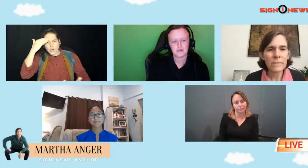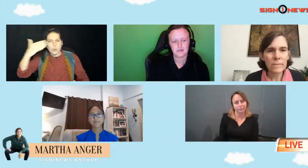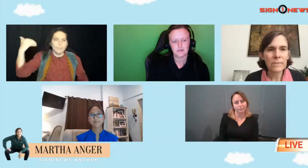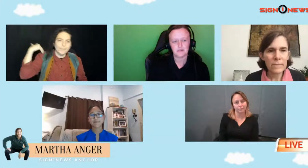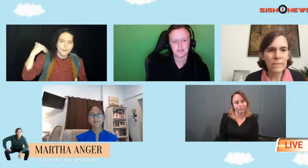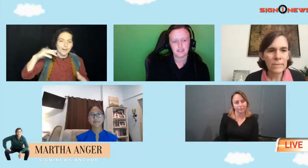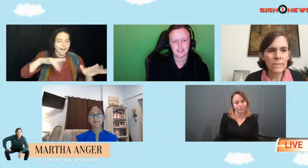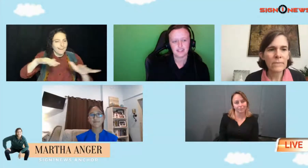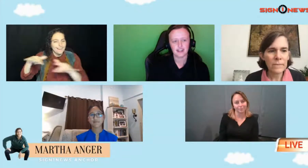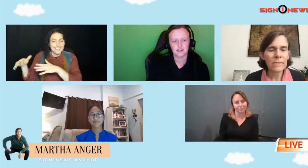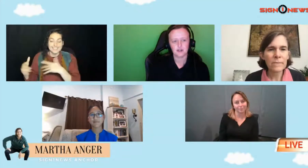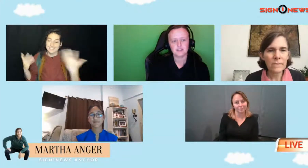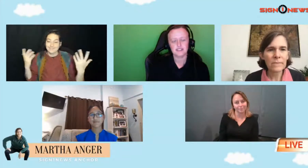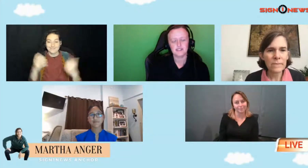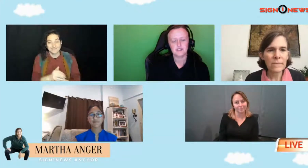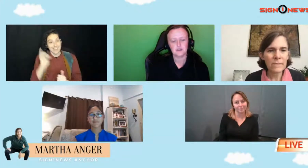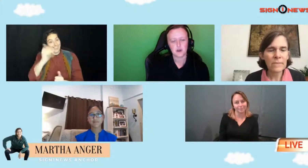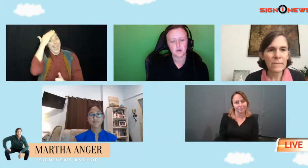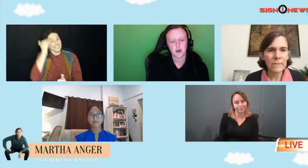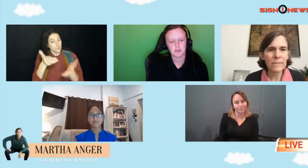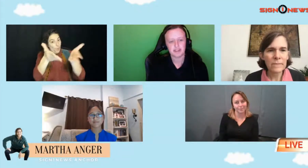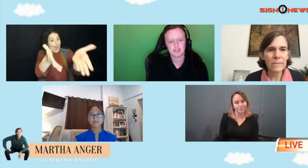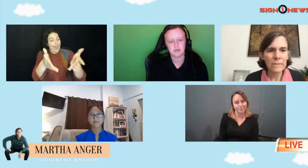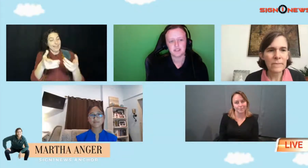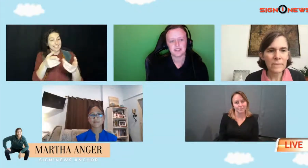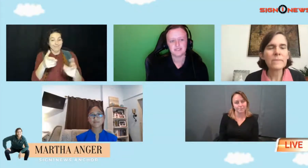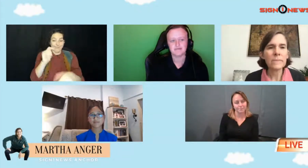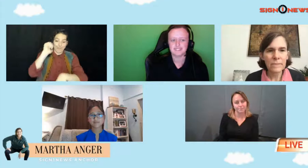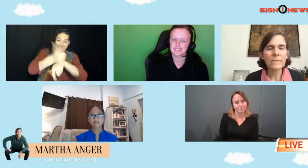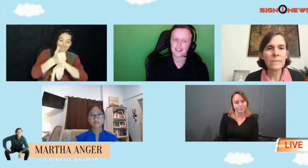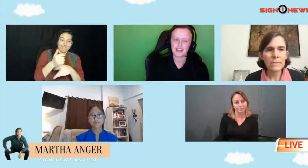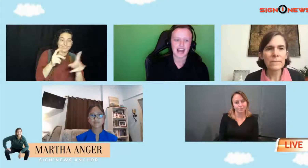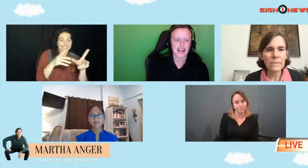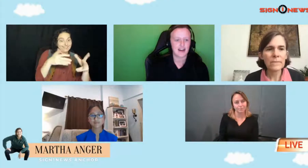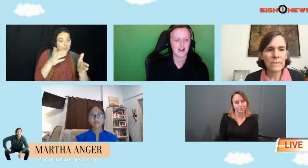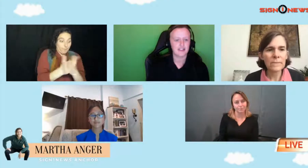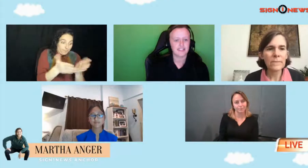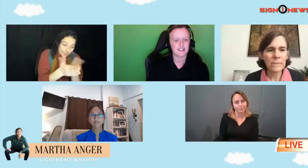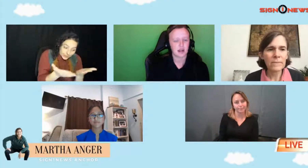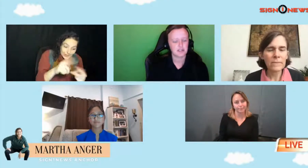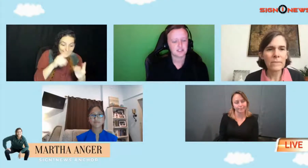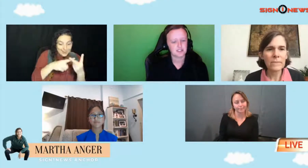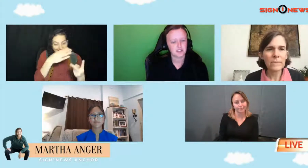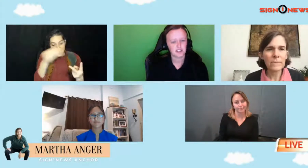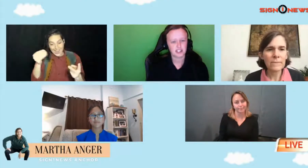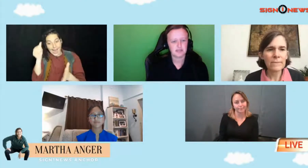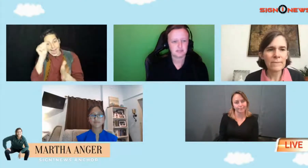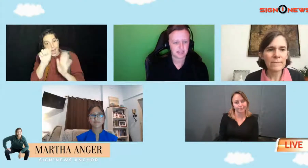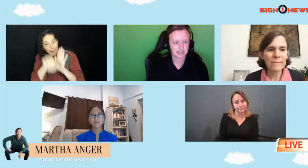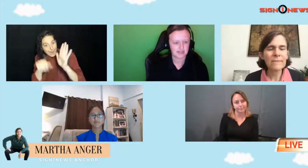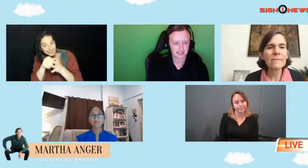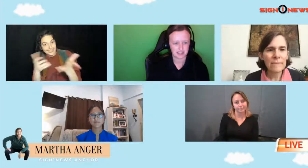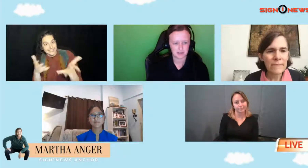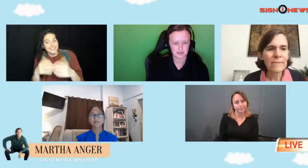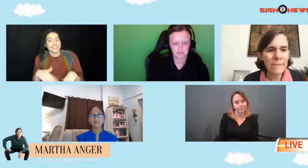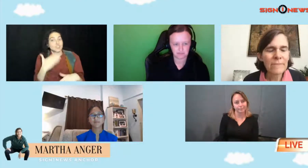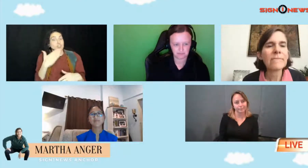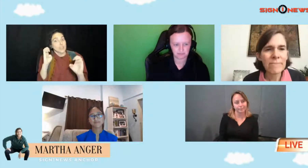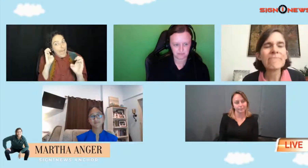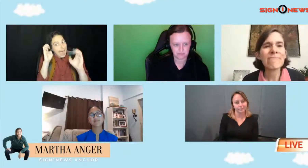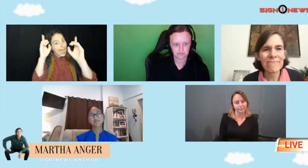now deaf adults grow up and they realize all of these options could have been made